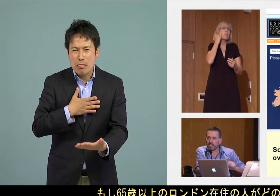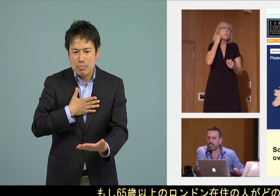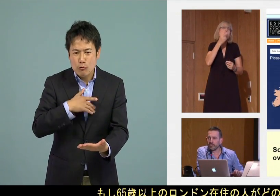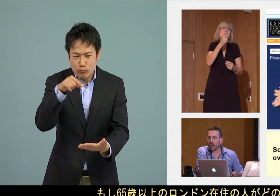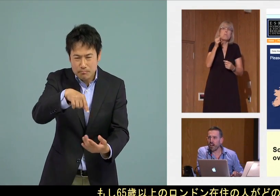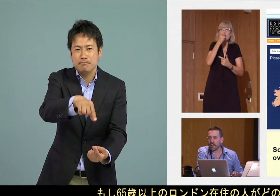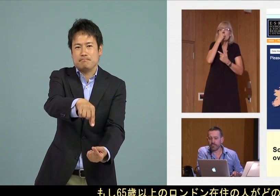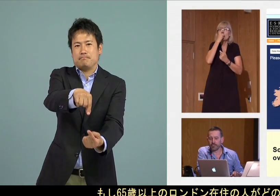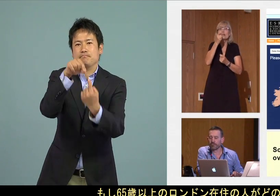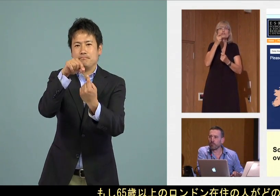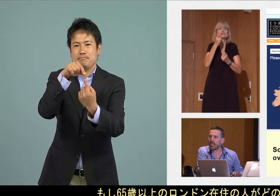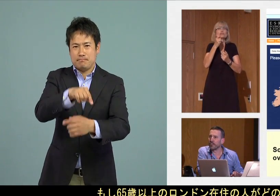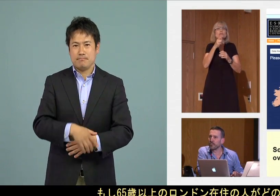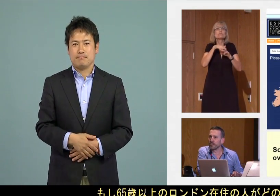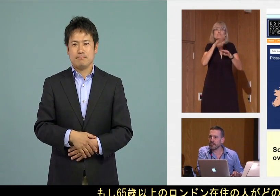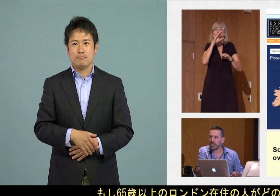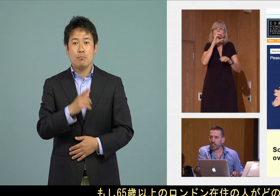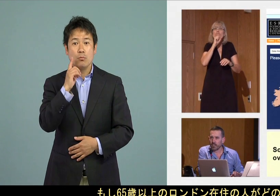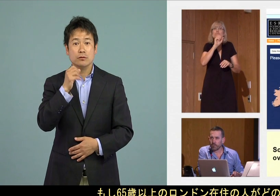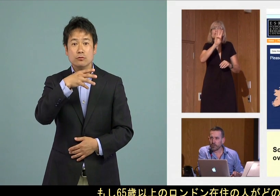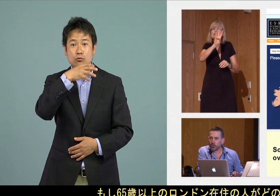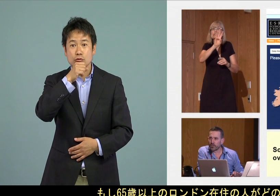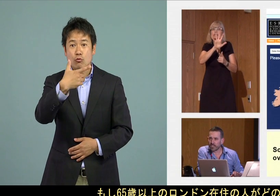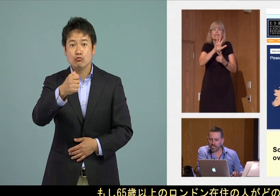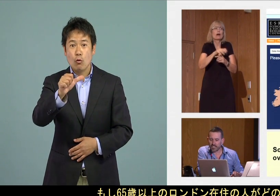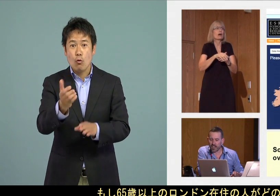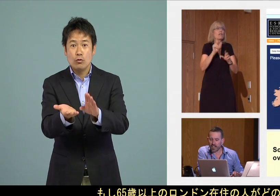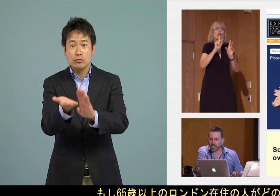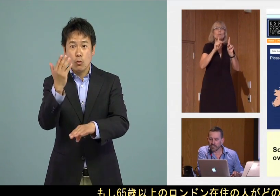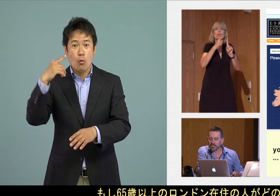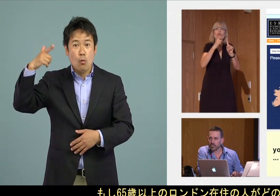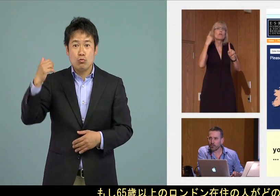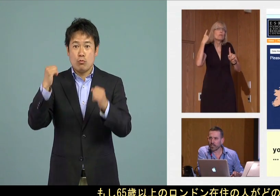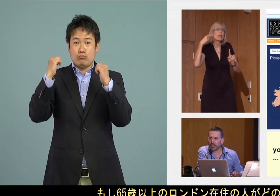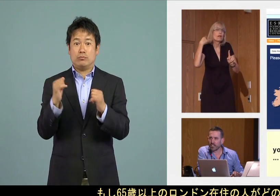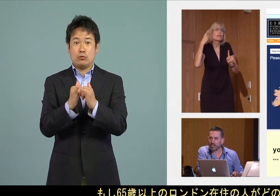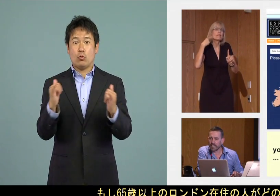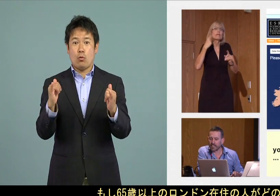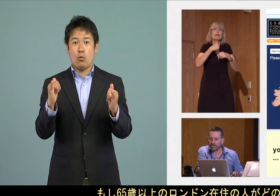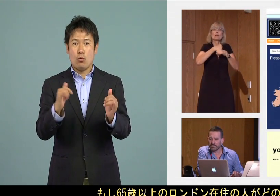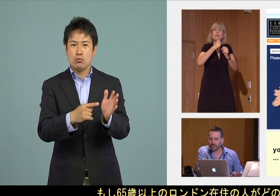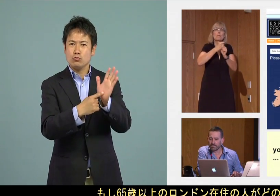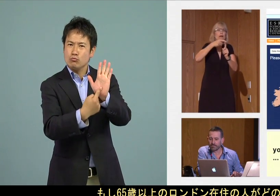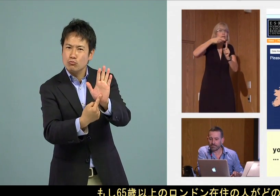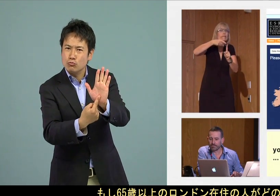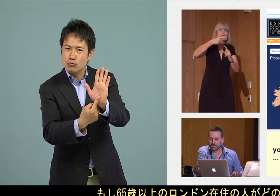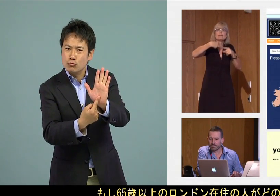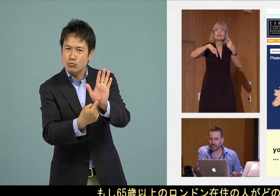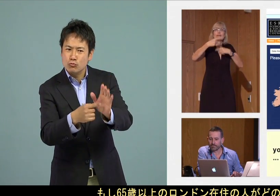over 65 from London produce these signs, you can click here.